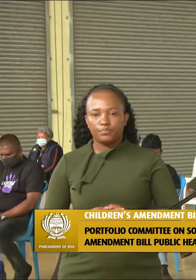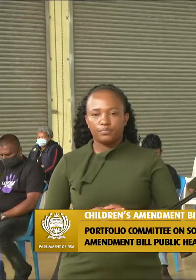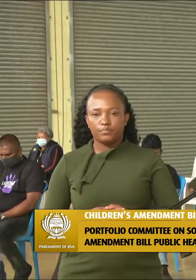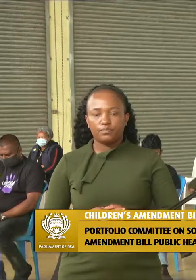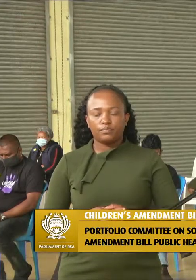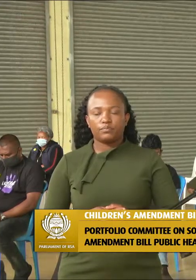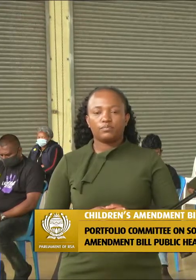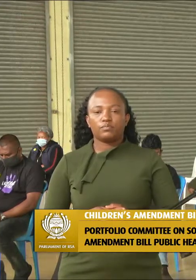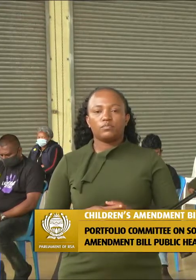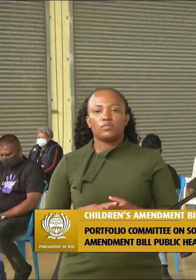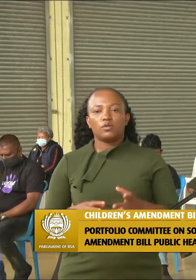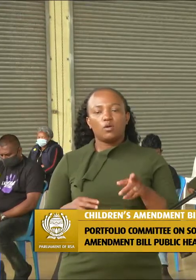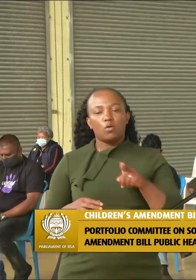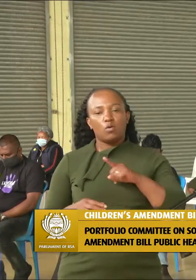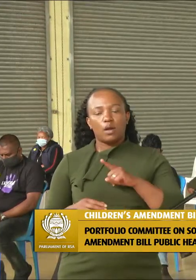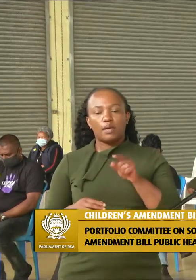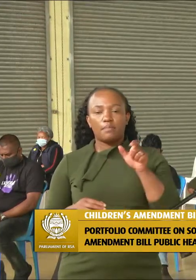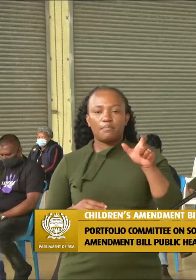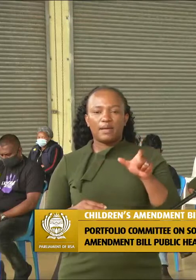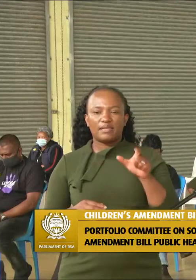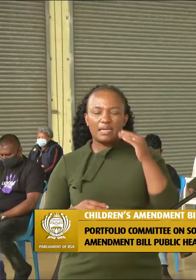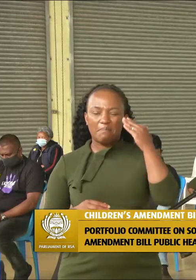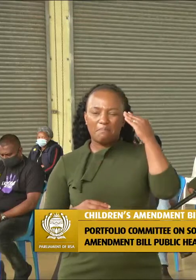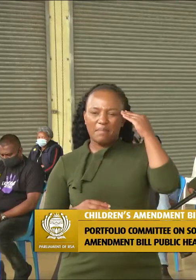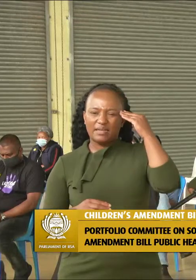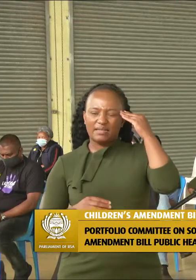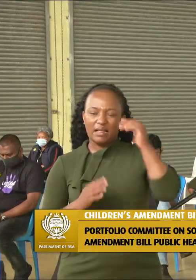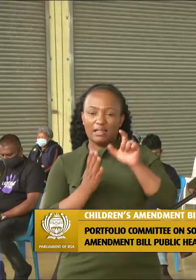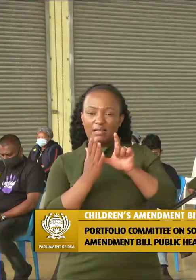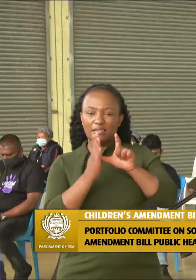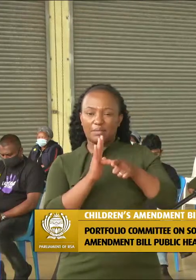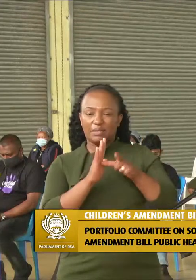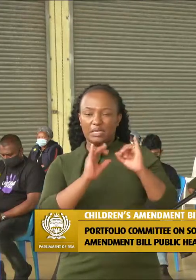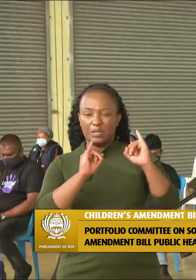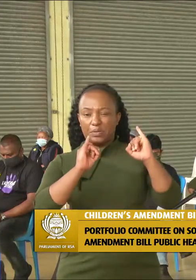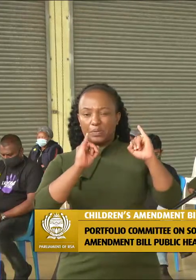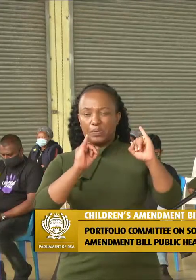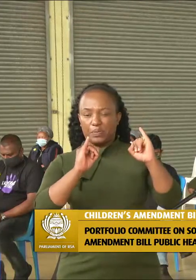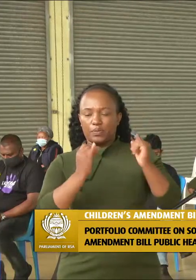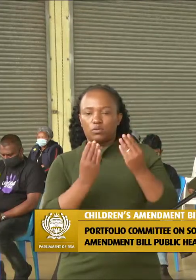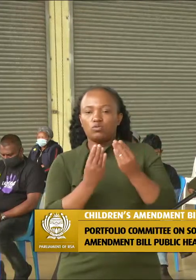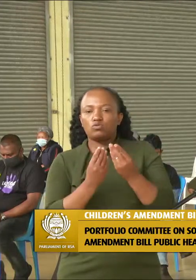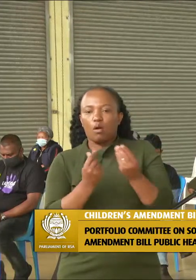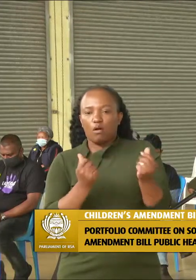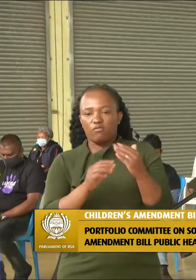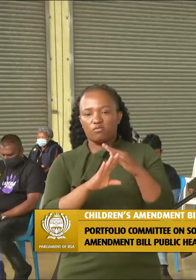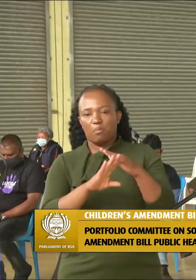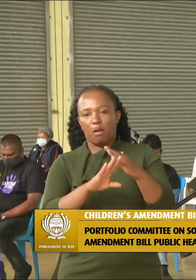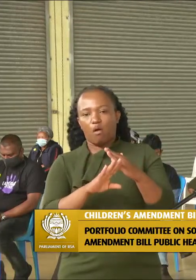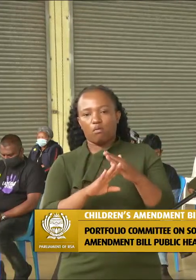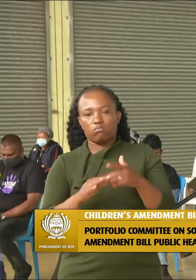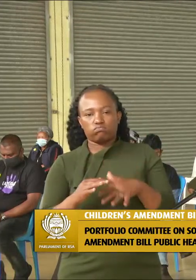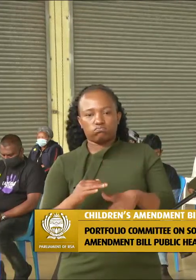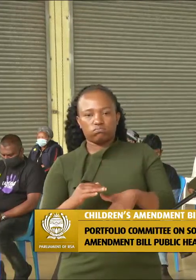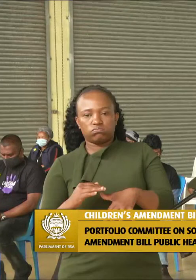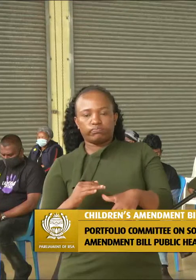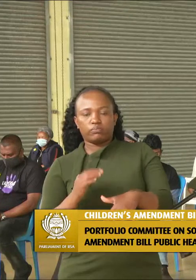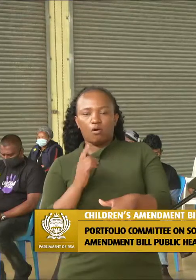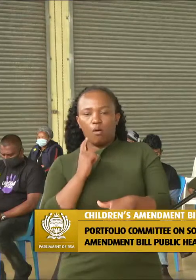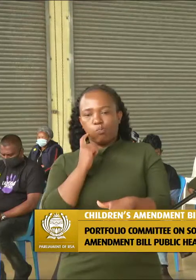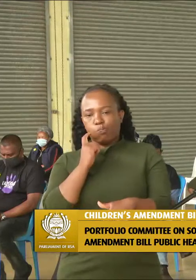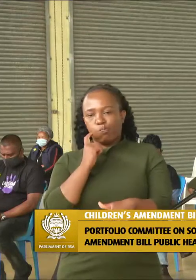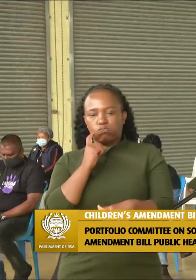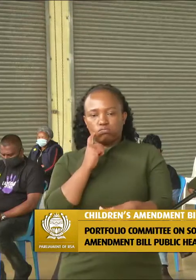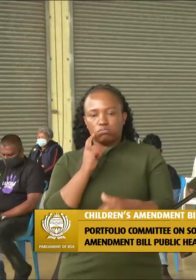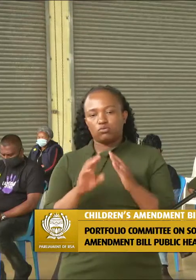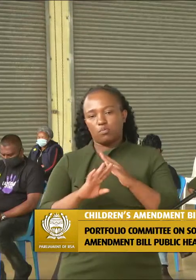with persons with severe mental disabilities ikakhulukazi kulabantu laba abangaphilile engqondweni and